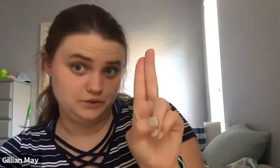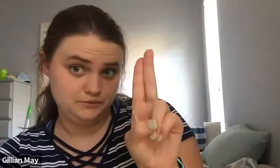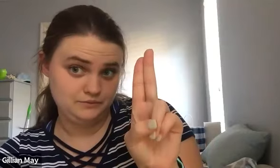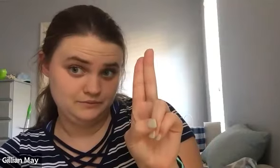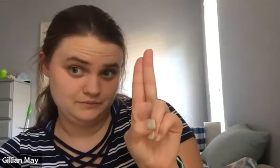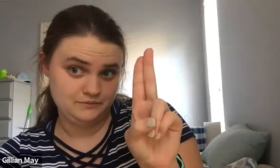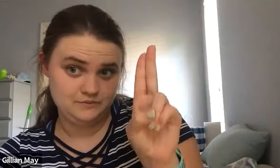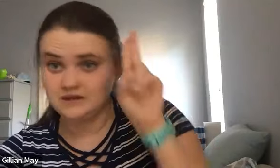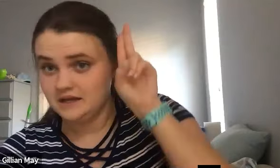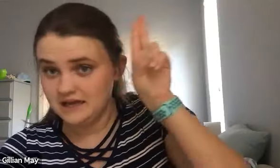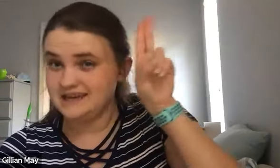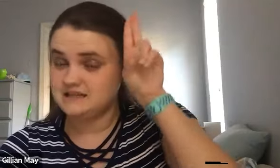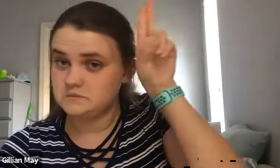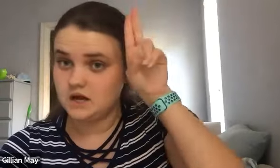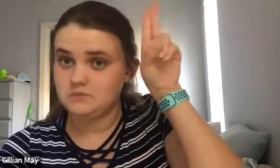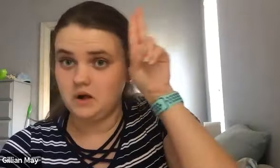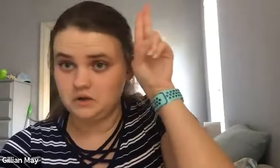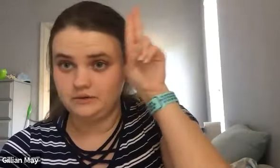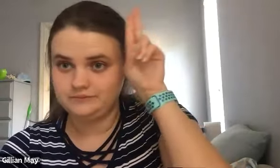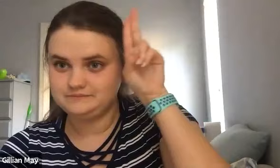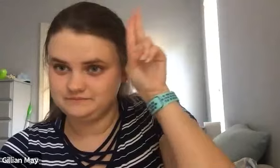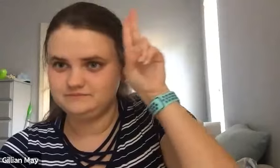U, and it's up top, uncle.